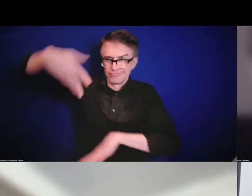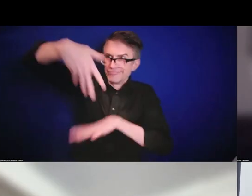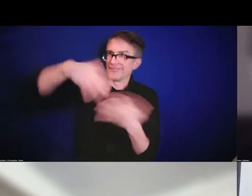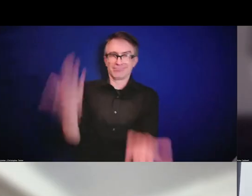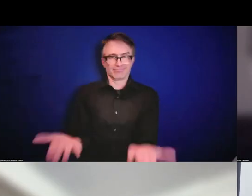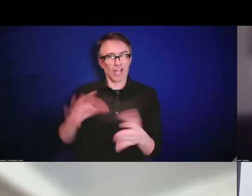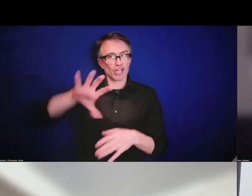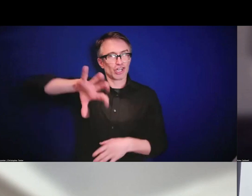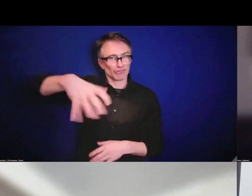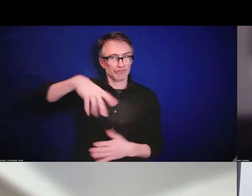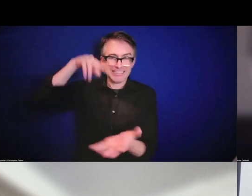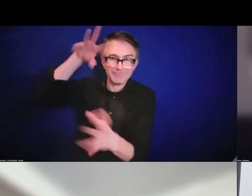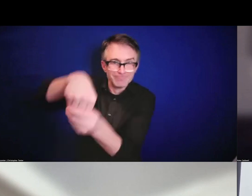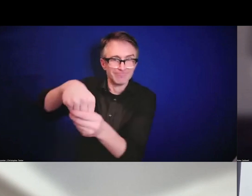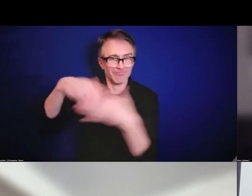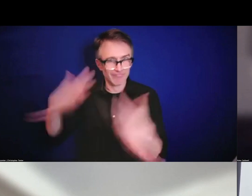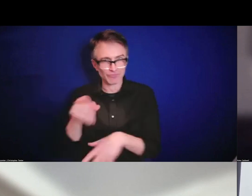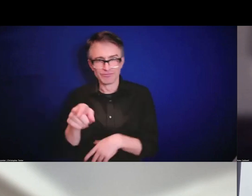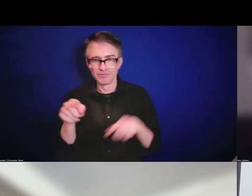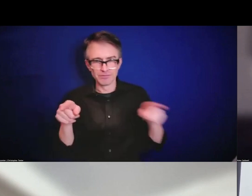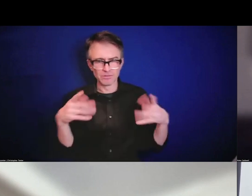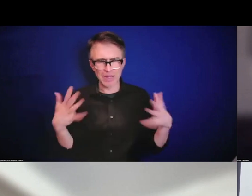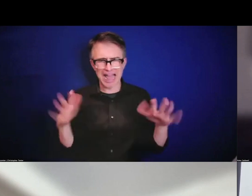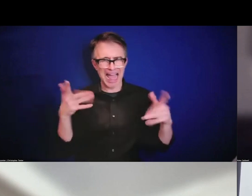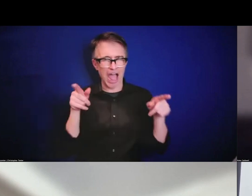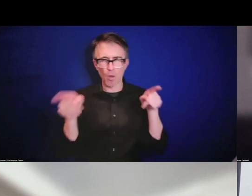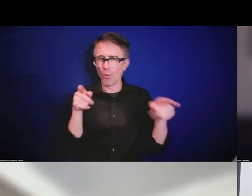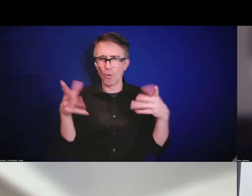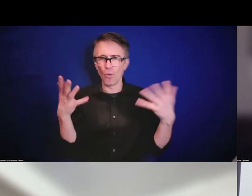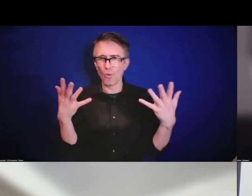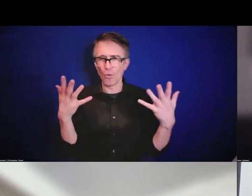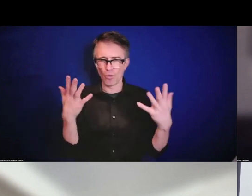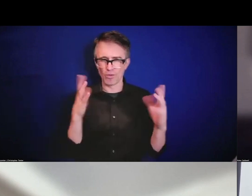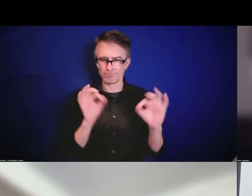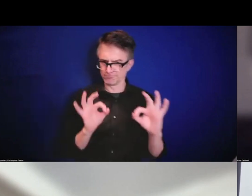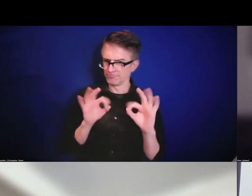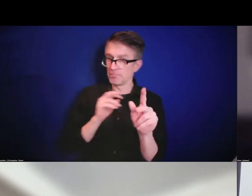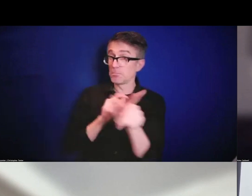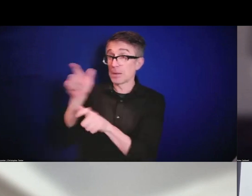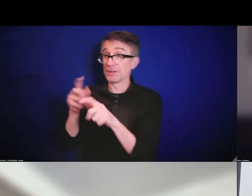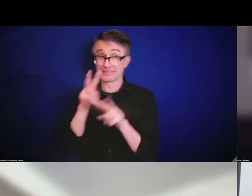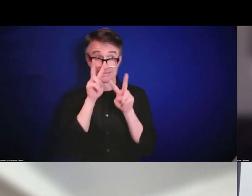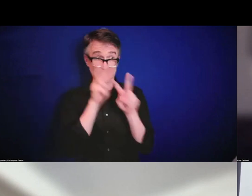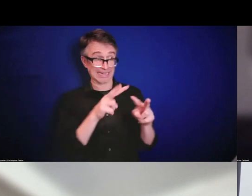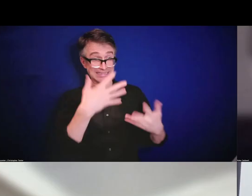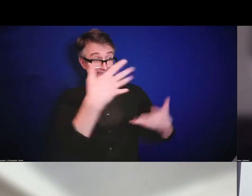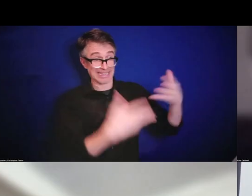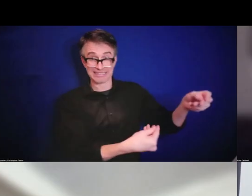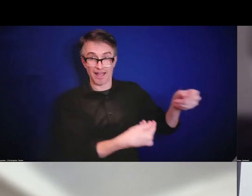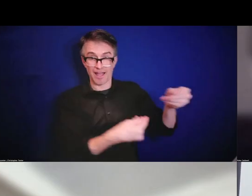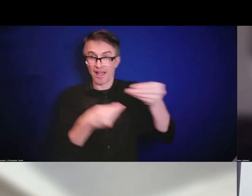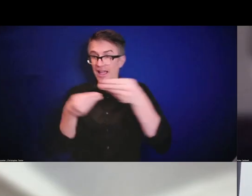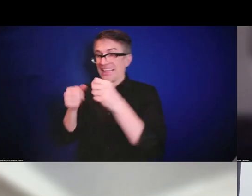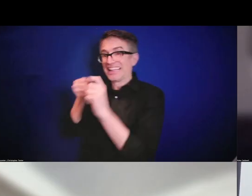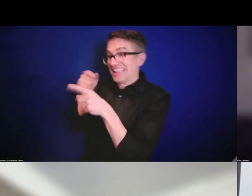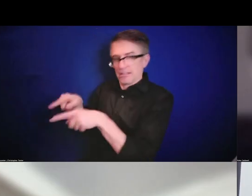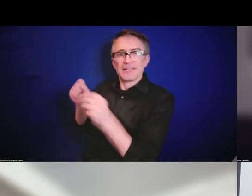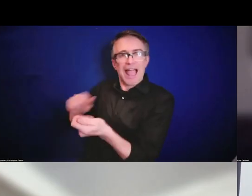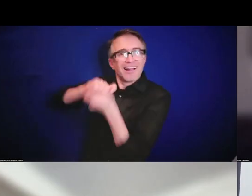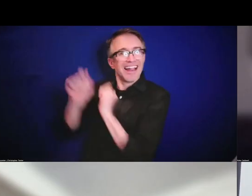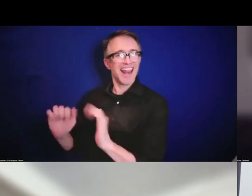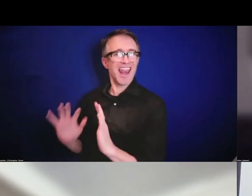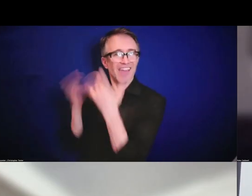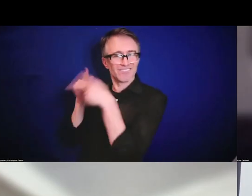point of view, and what can the collaborative do over the next few months and years.